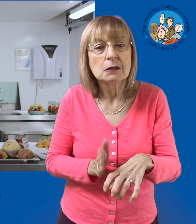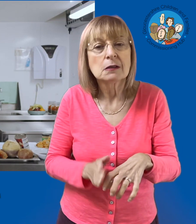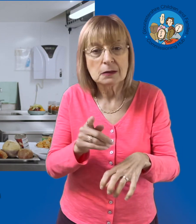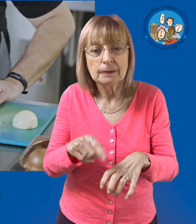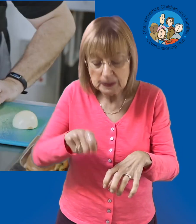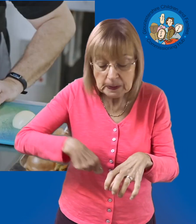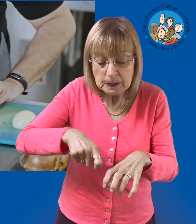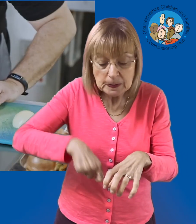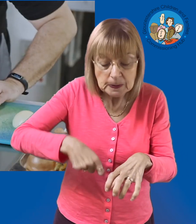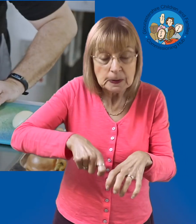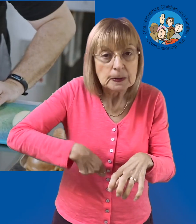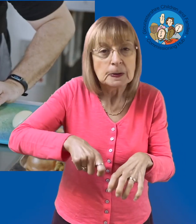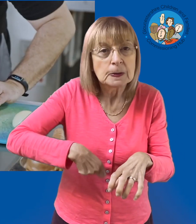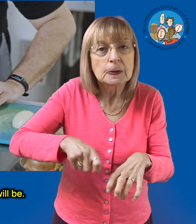down.